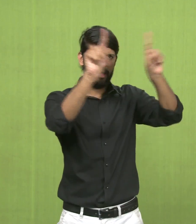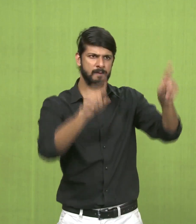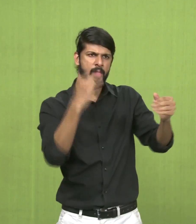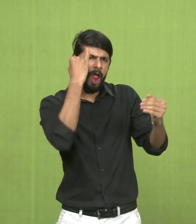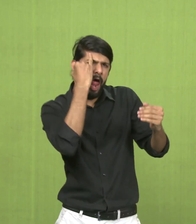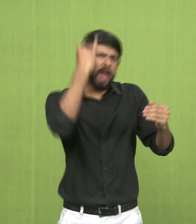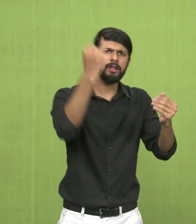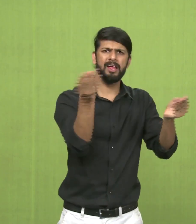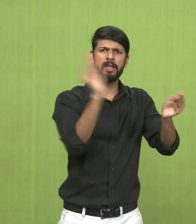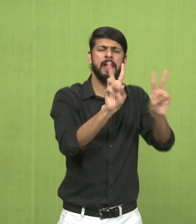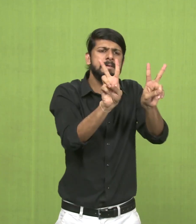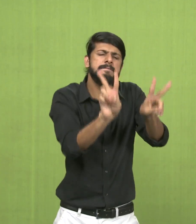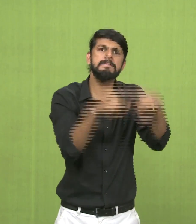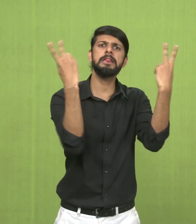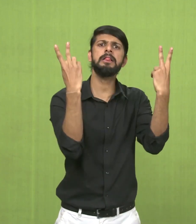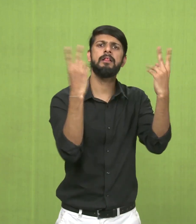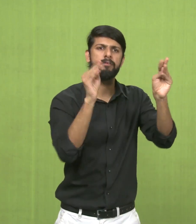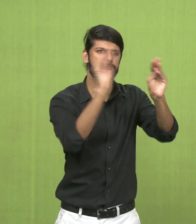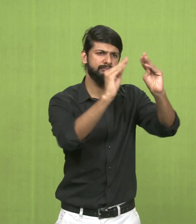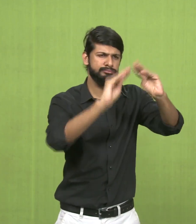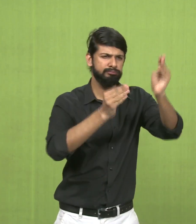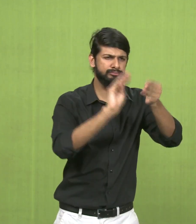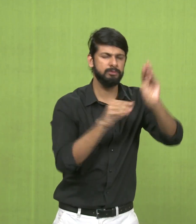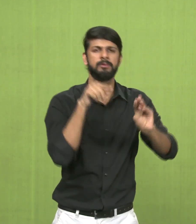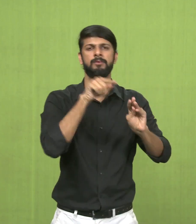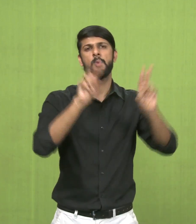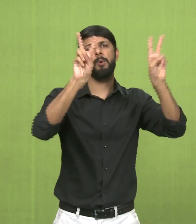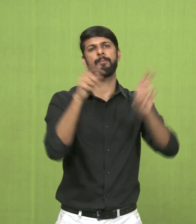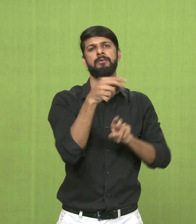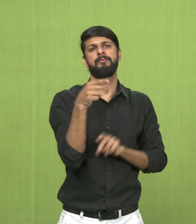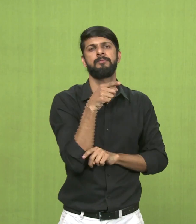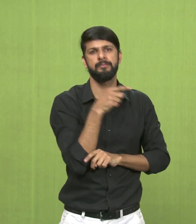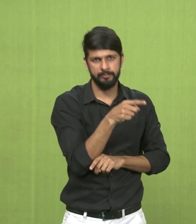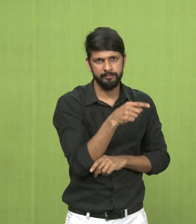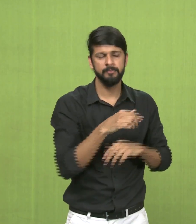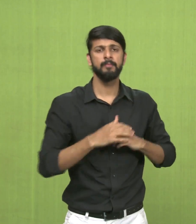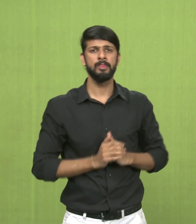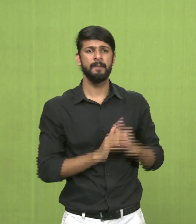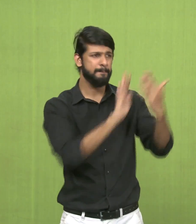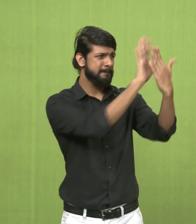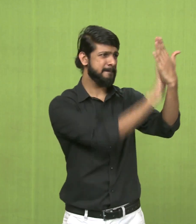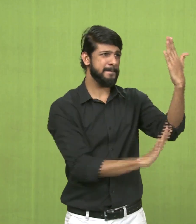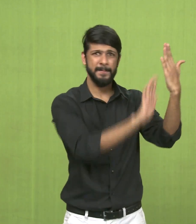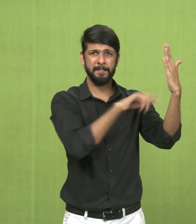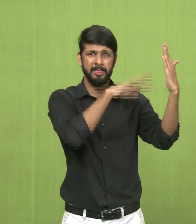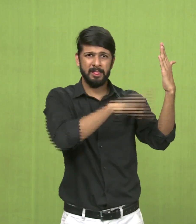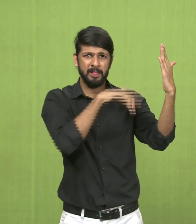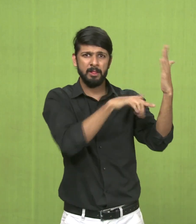change, modification or addition of own ideas with the original idea. That is the title of this painting,